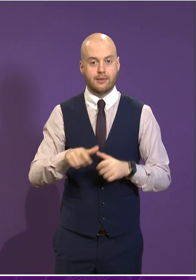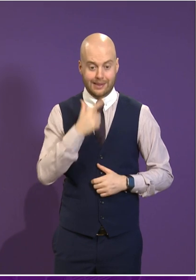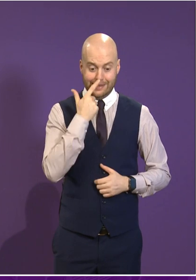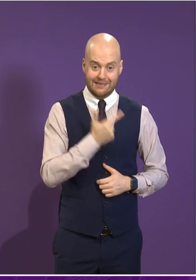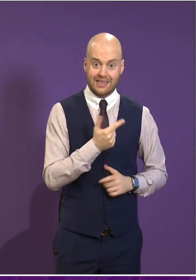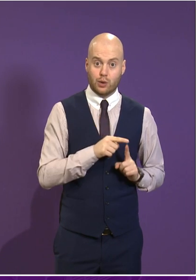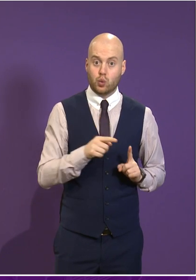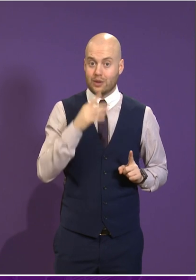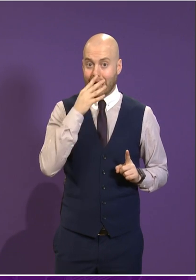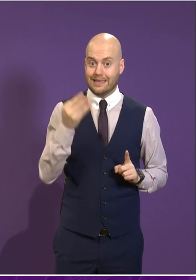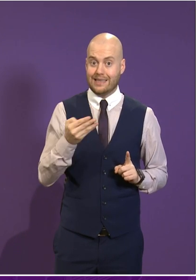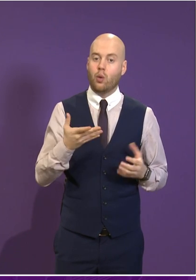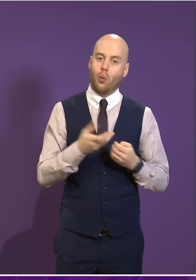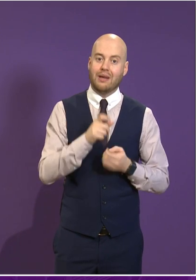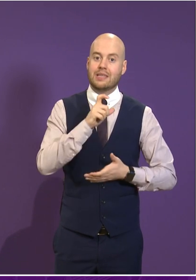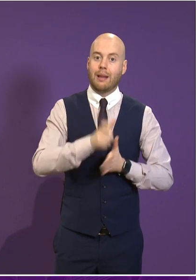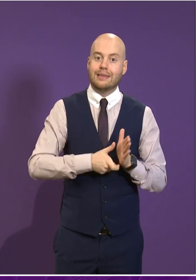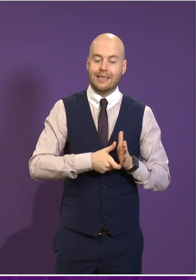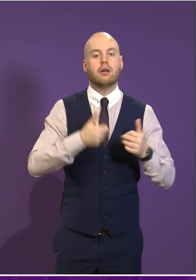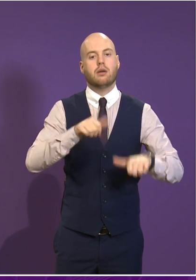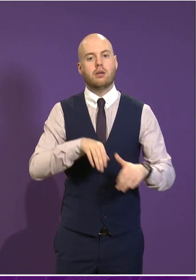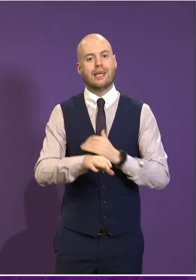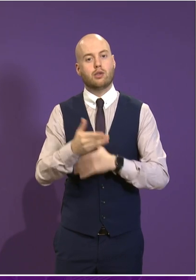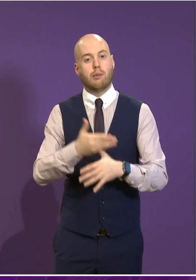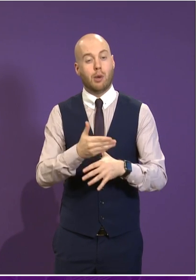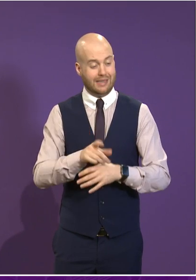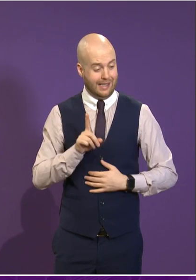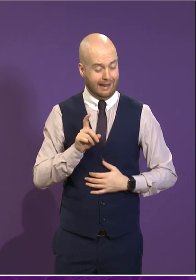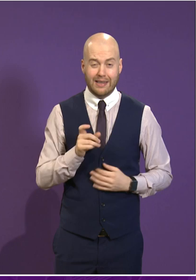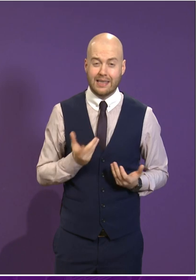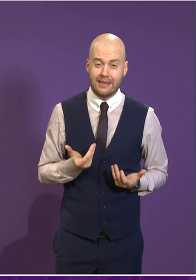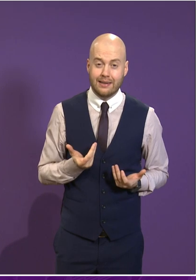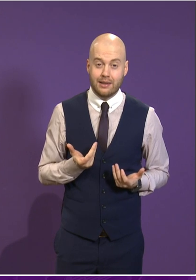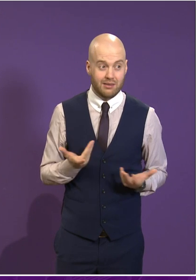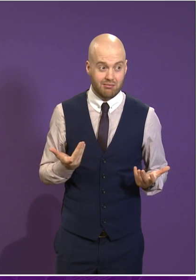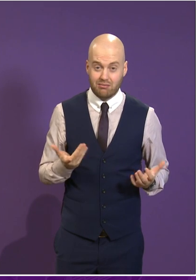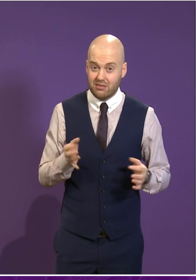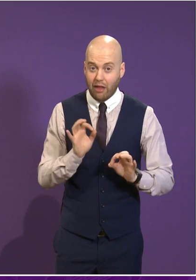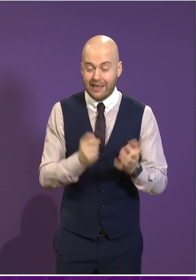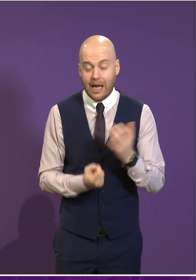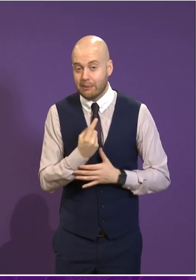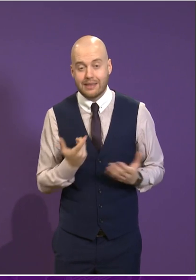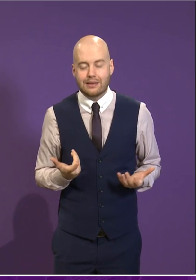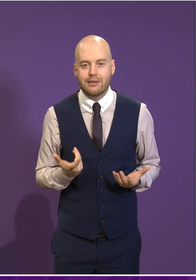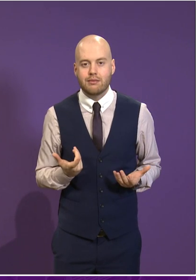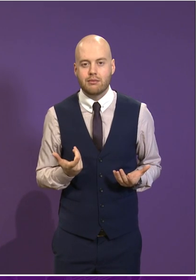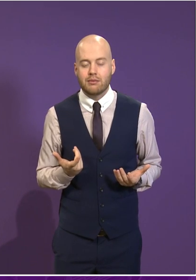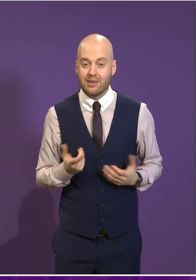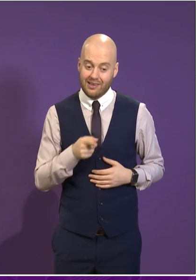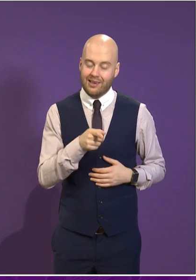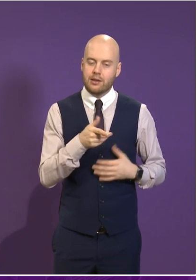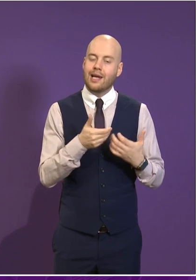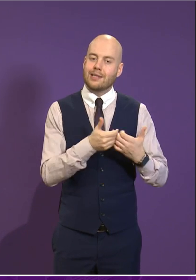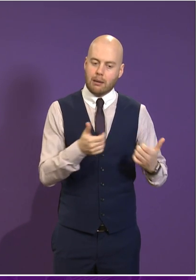to 19 year olds with a disability into employment, but nothing happened. I mean, that's a separate problem with the single outcome